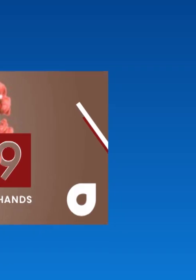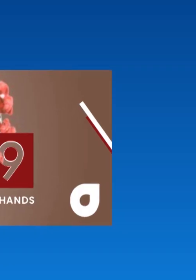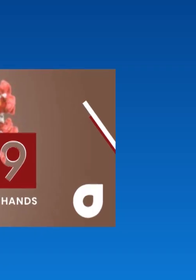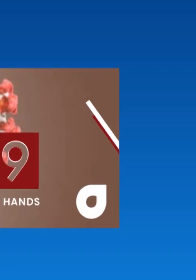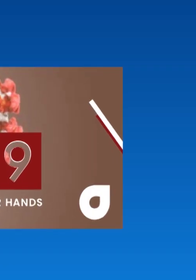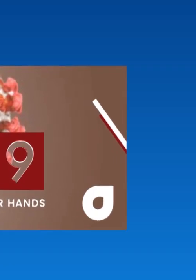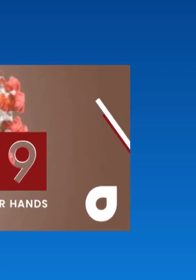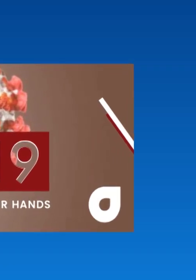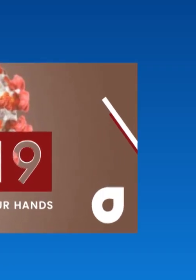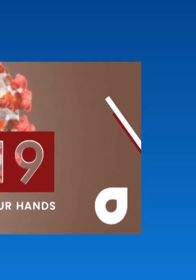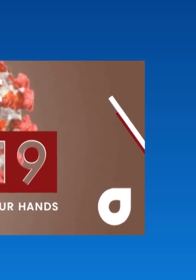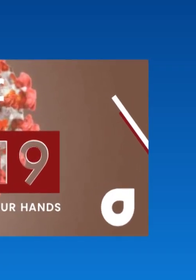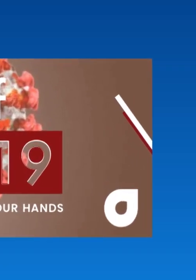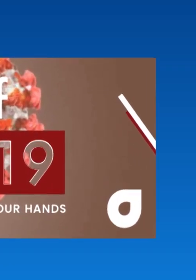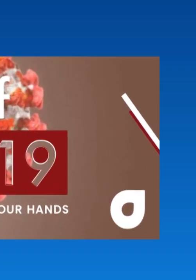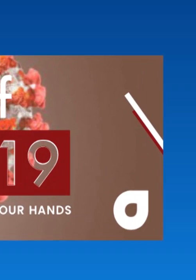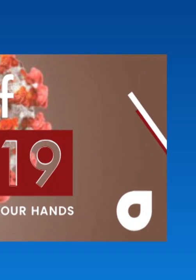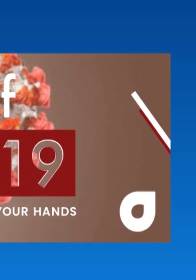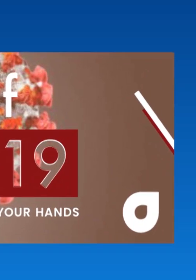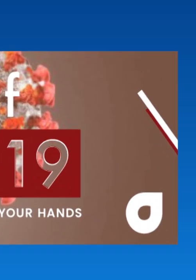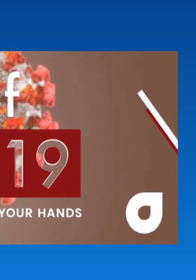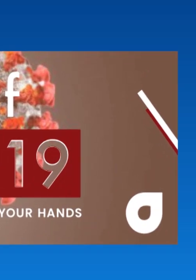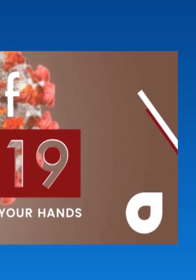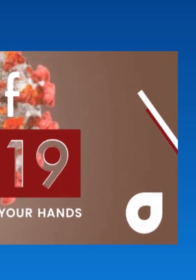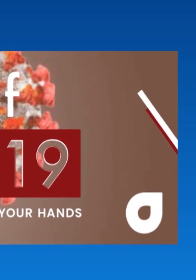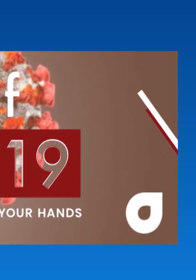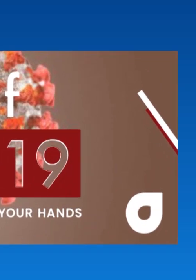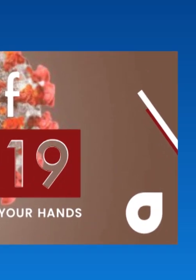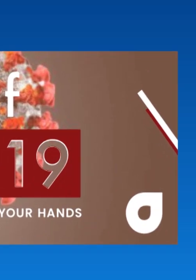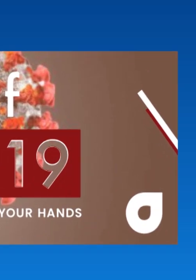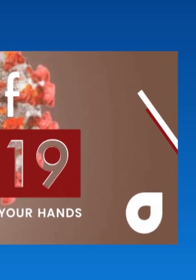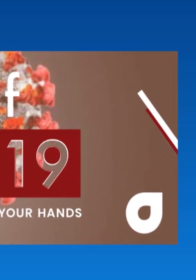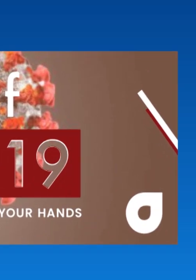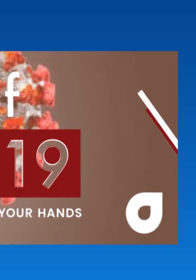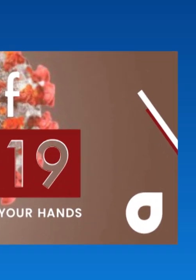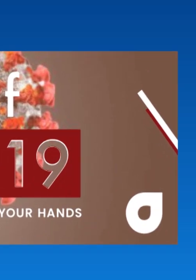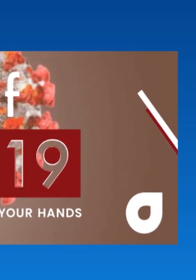40,598. In the regions of the Americas, there is some